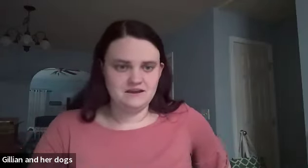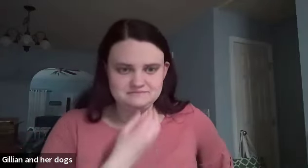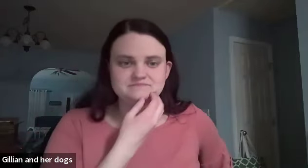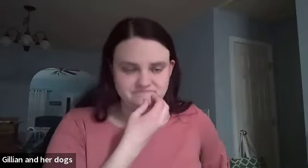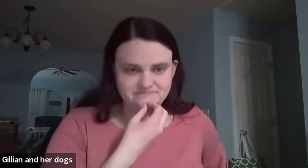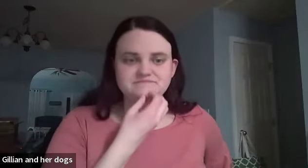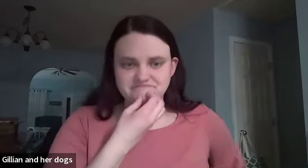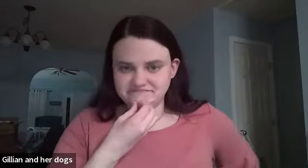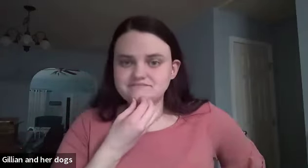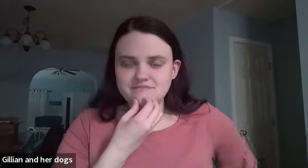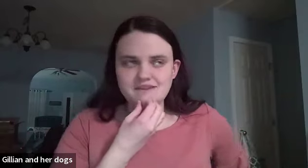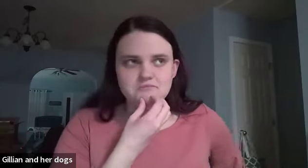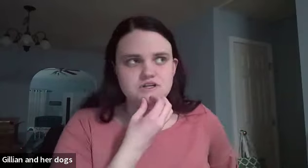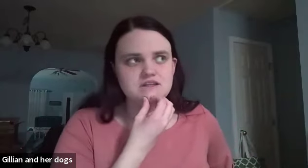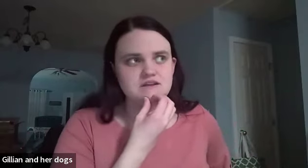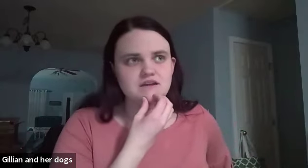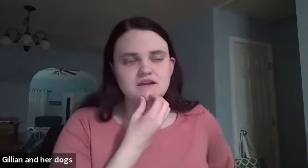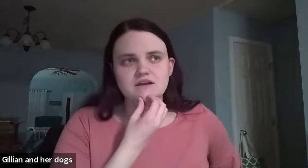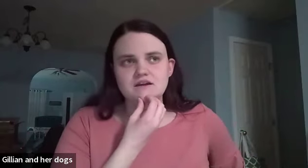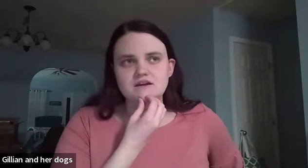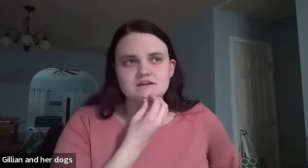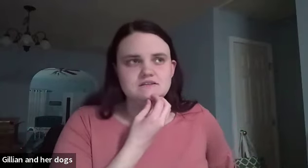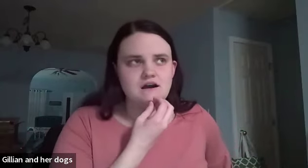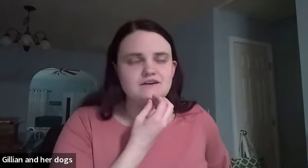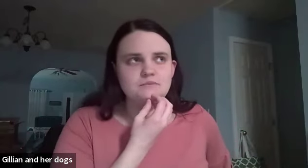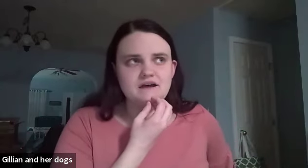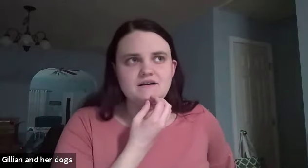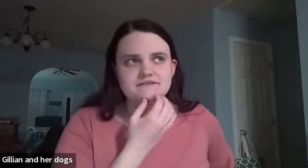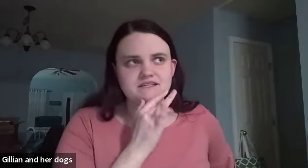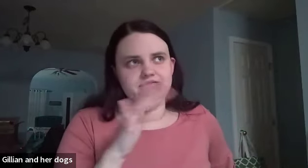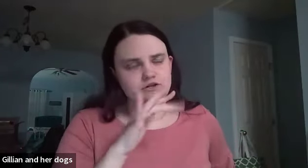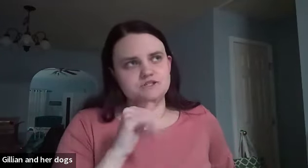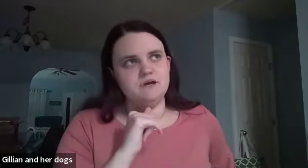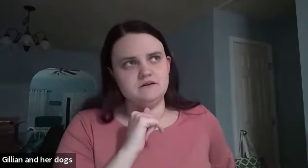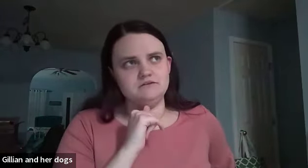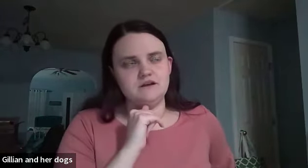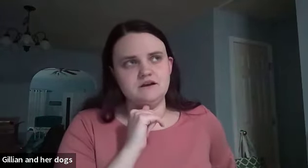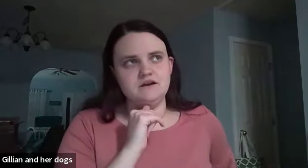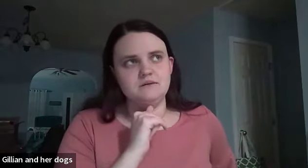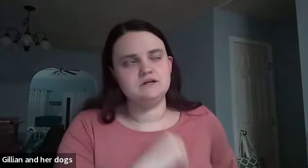Okay. Trying to think. Taco Bell, I've seen finger spelled.